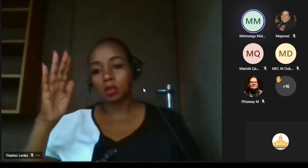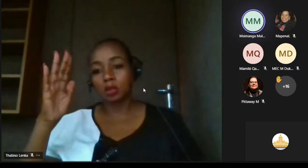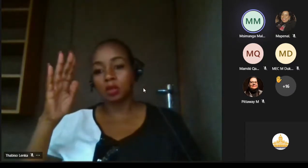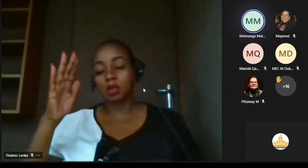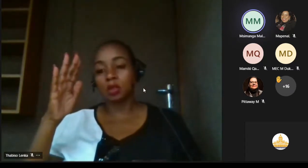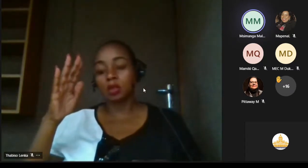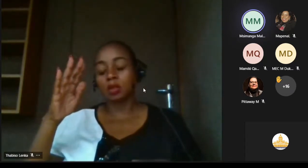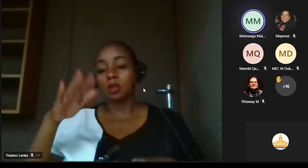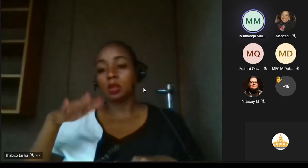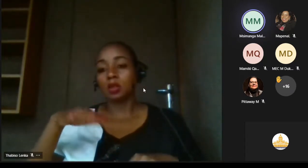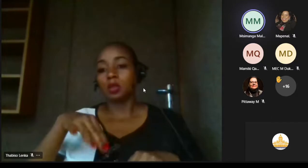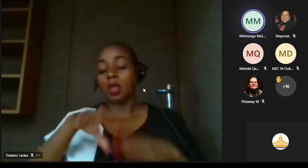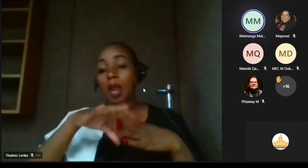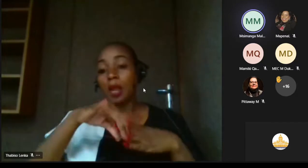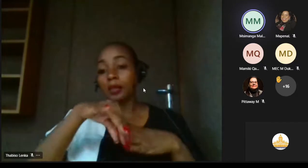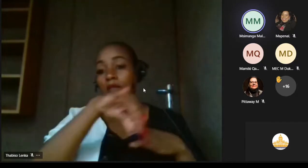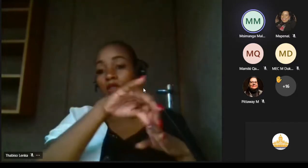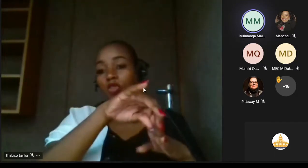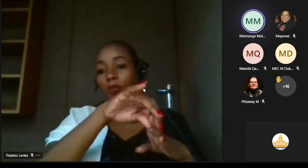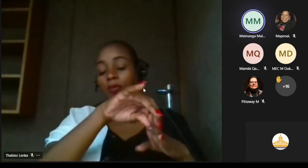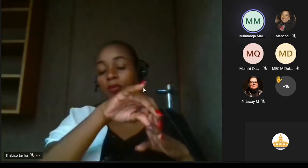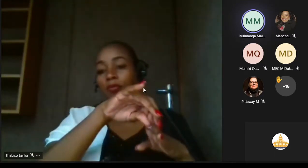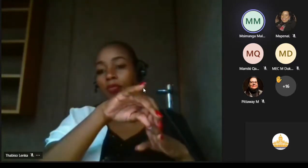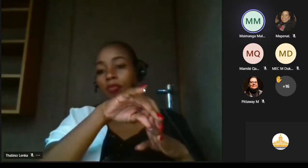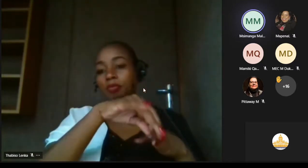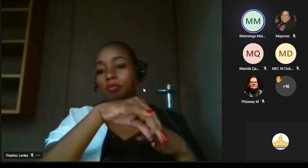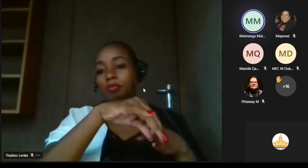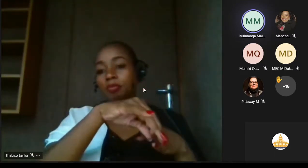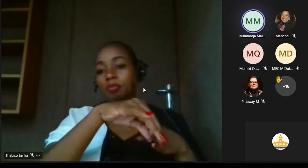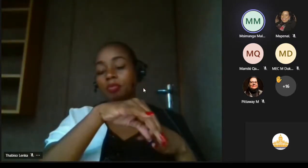legislative arm of Free State.